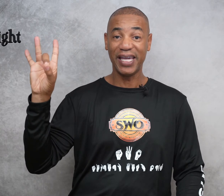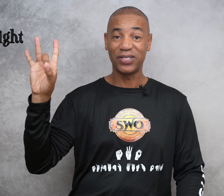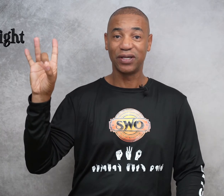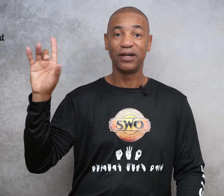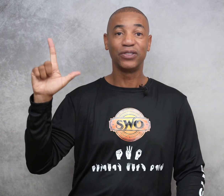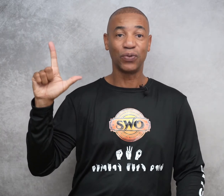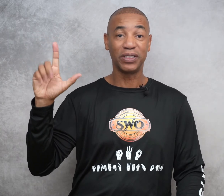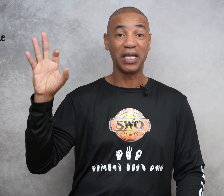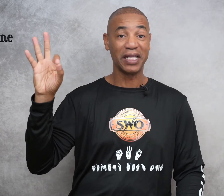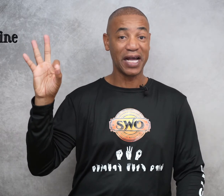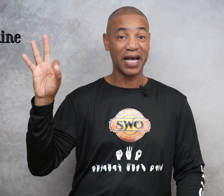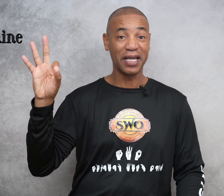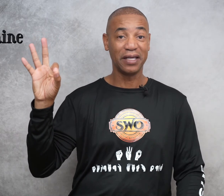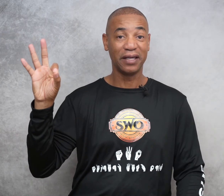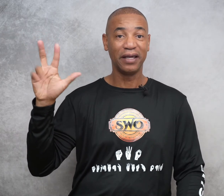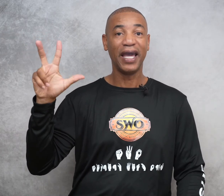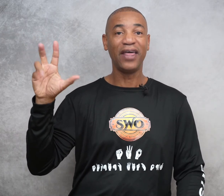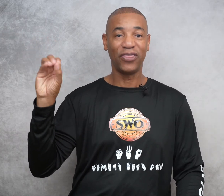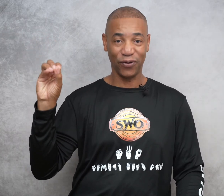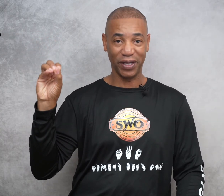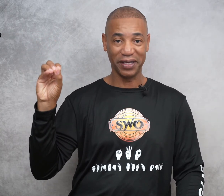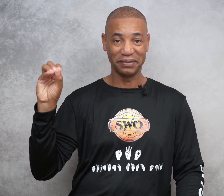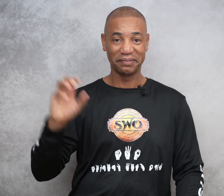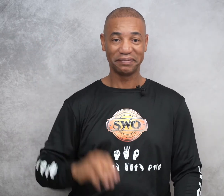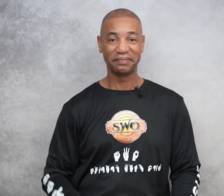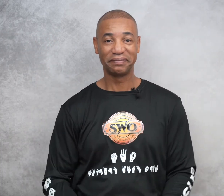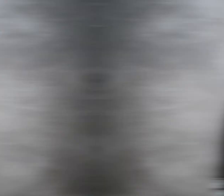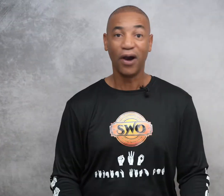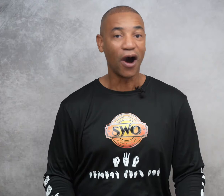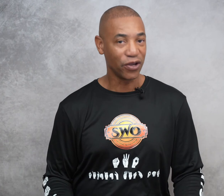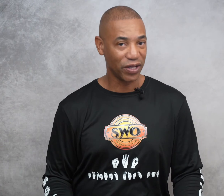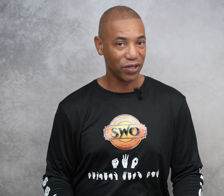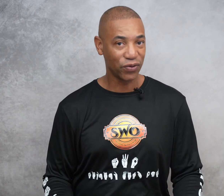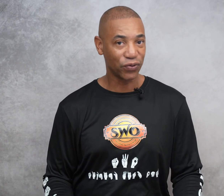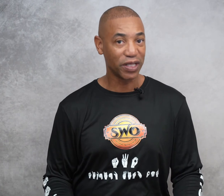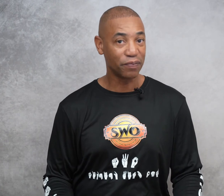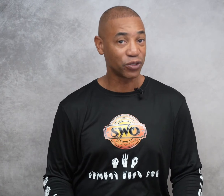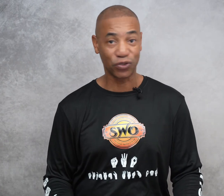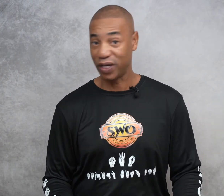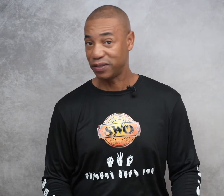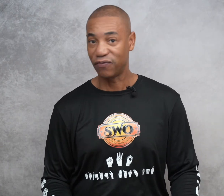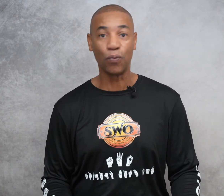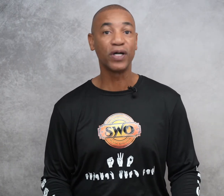28, 29, and 30. Are you ready to go through the numbers straight from 1 to